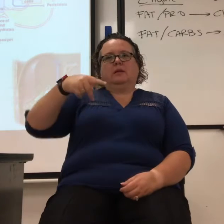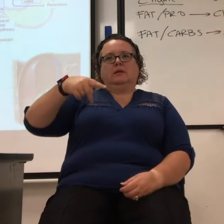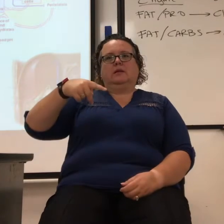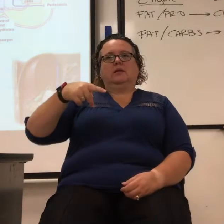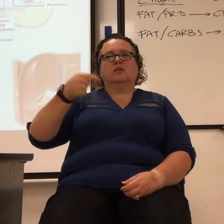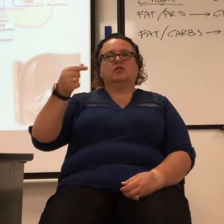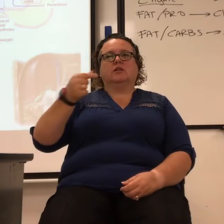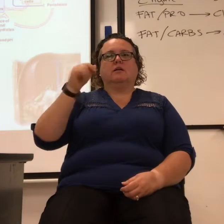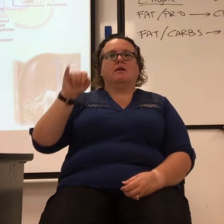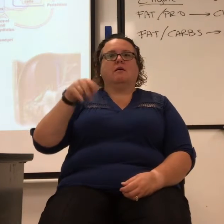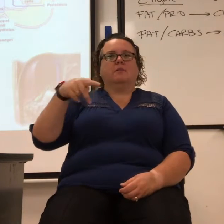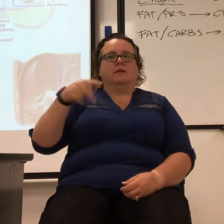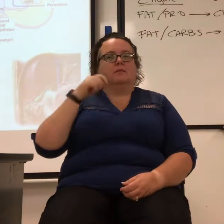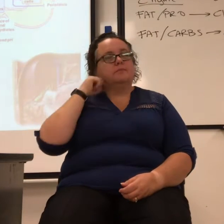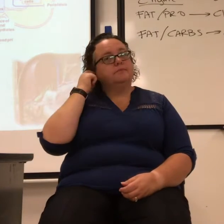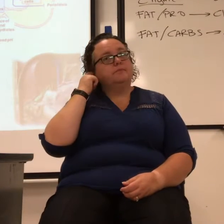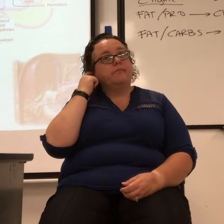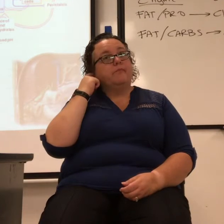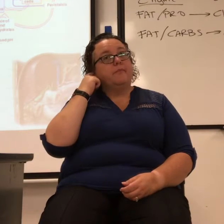Gastric inhibitory